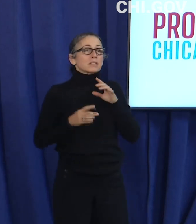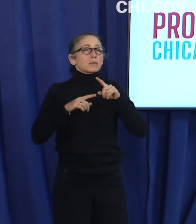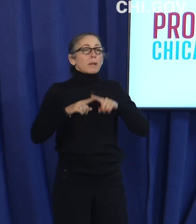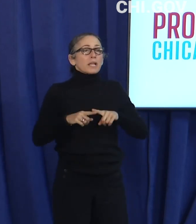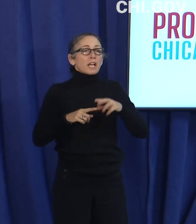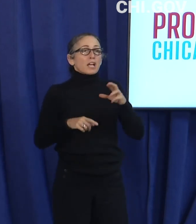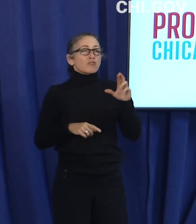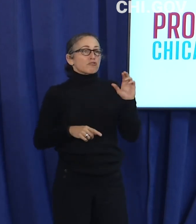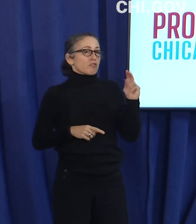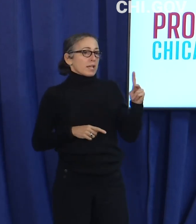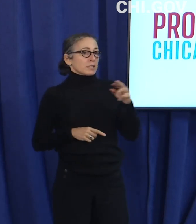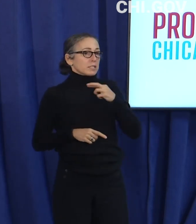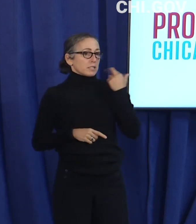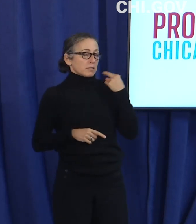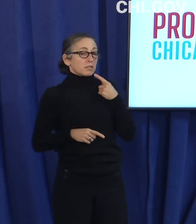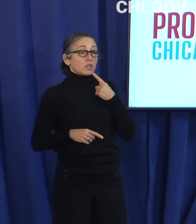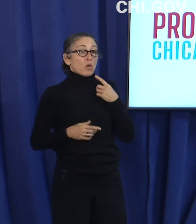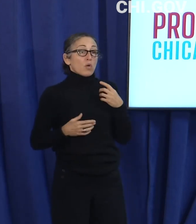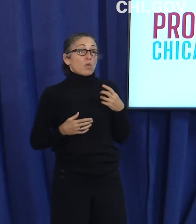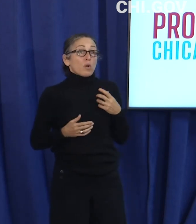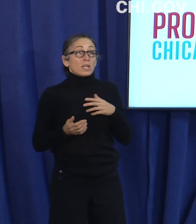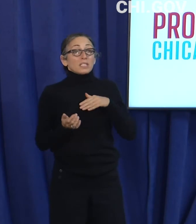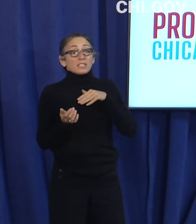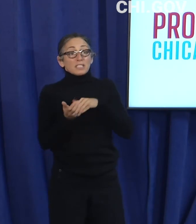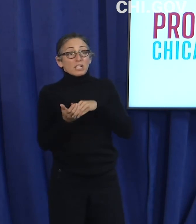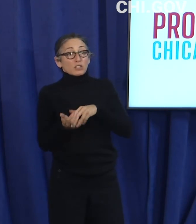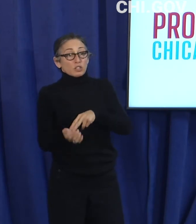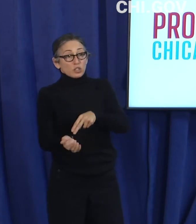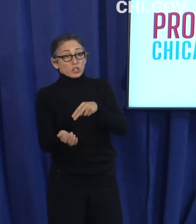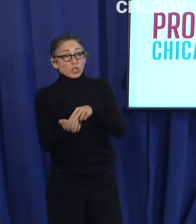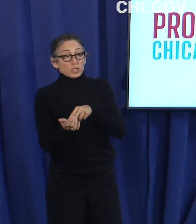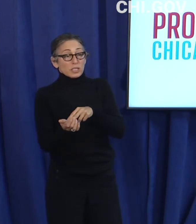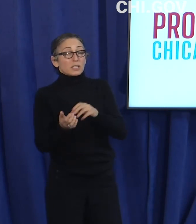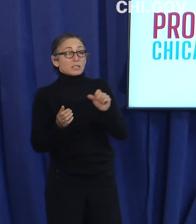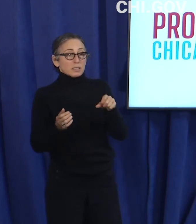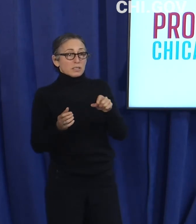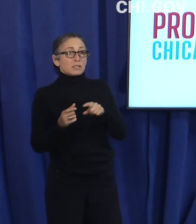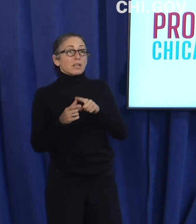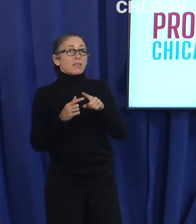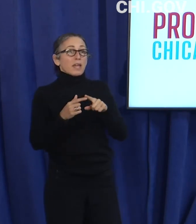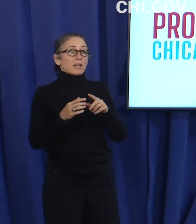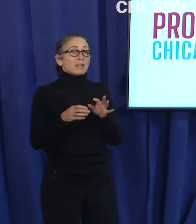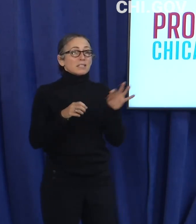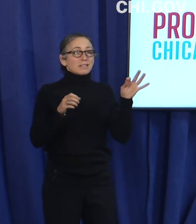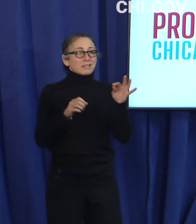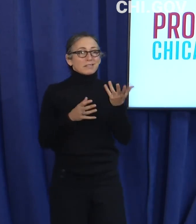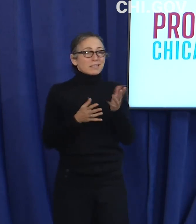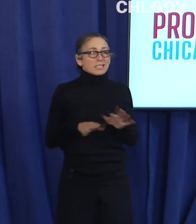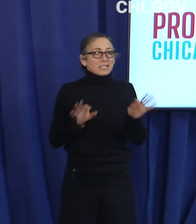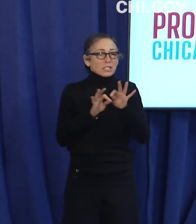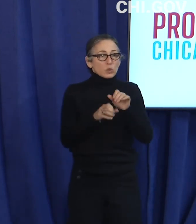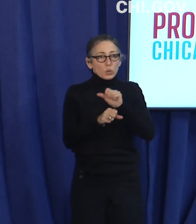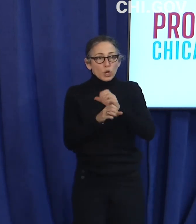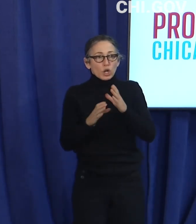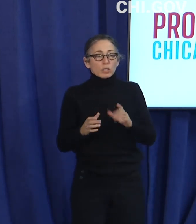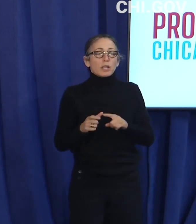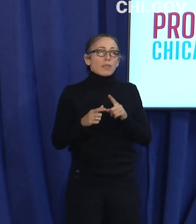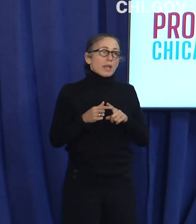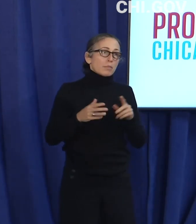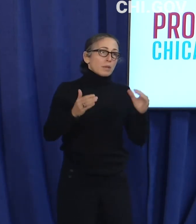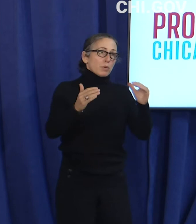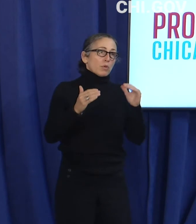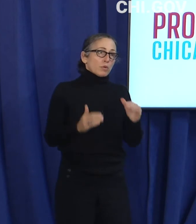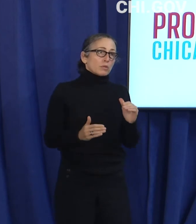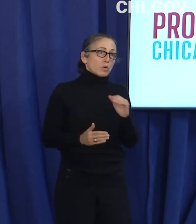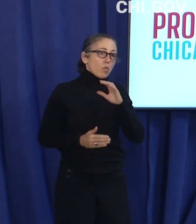starting with healthcare workers, probably next coming with essential workers, next, and people who are over 65, people with these